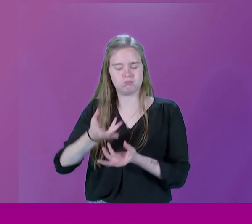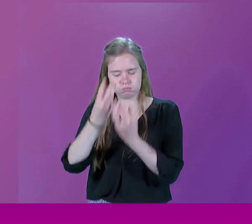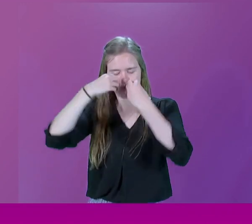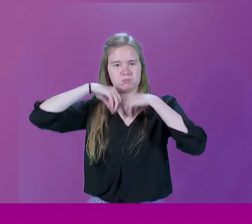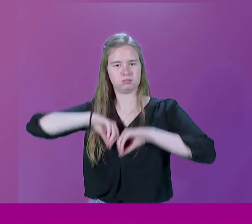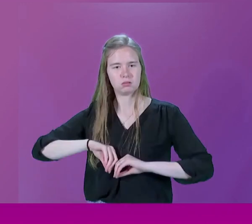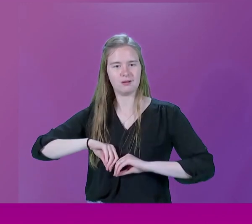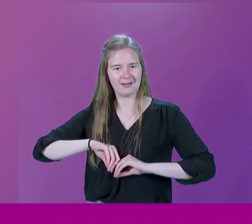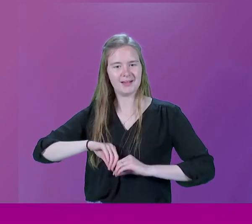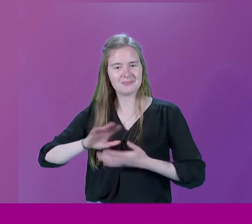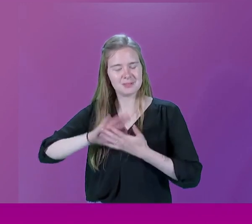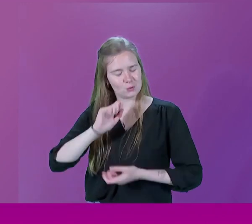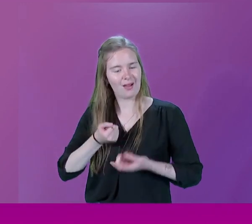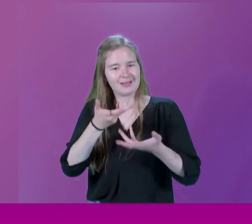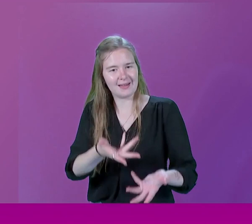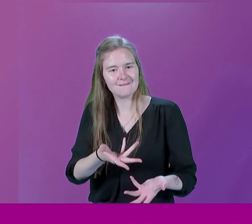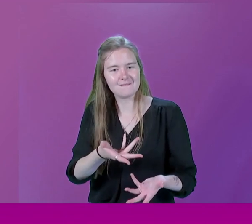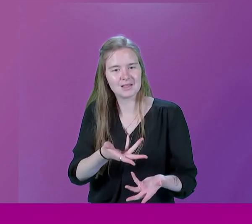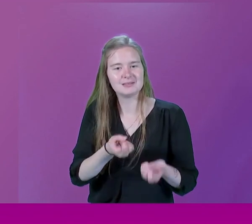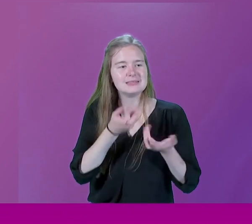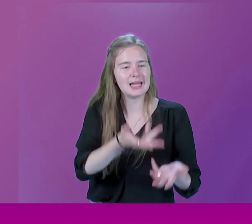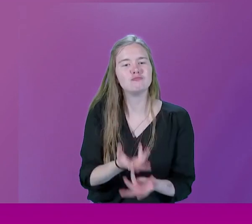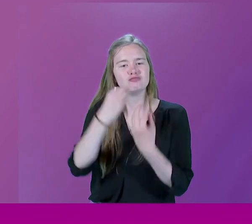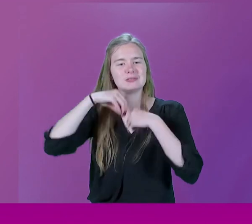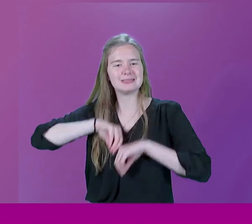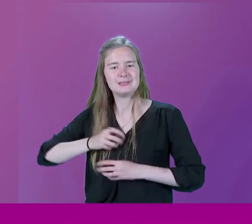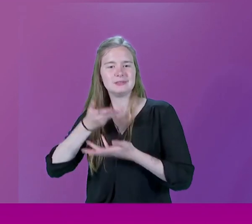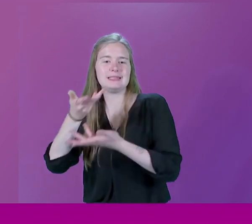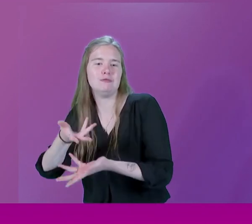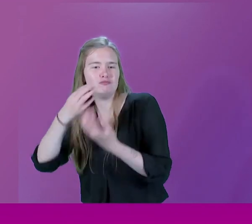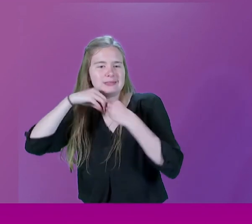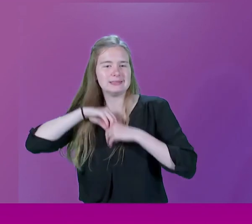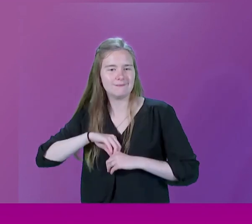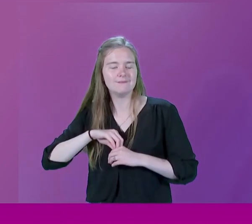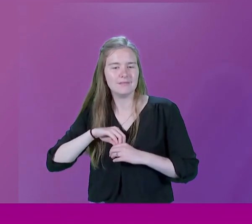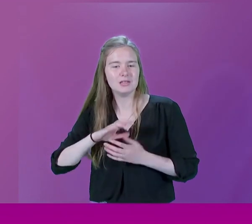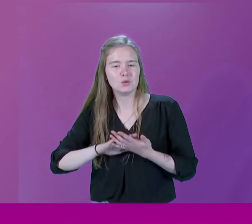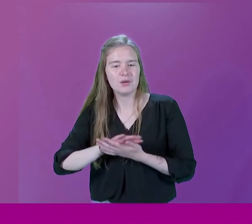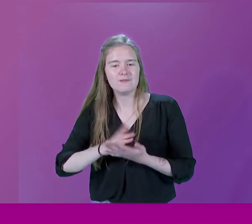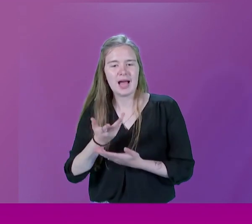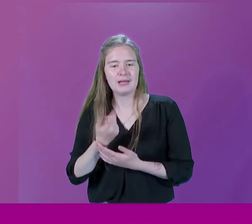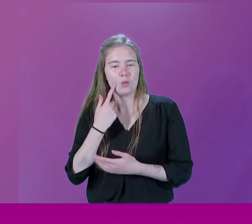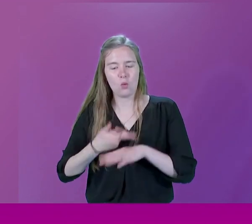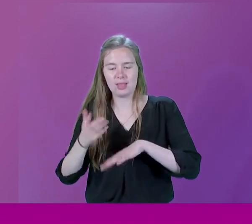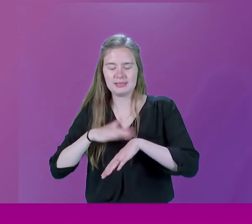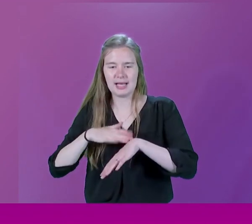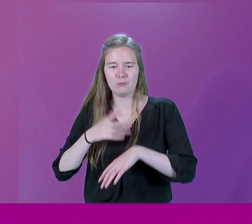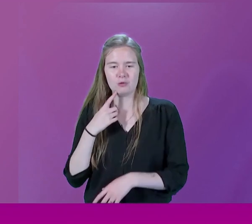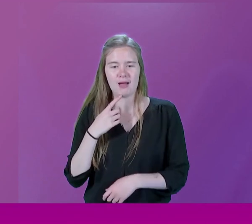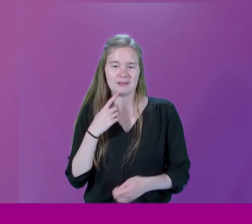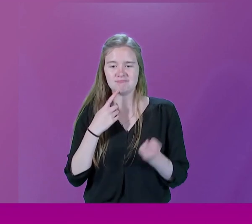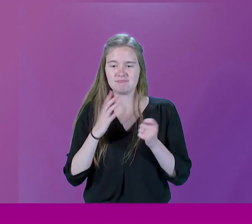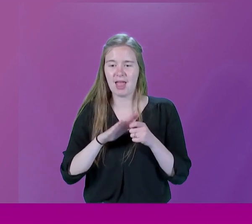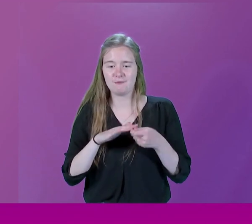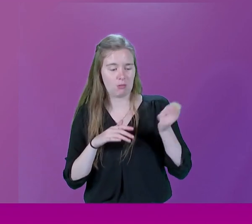know, and then you'll be able to give. Receive, give, receive, give. So, you know, if I only spent time with my left